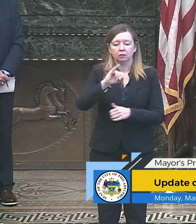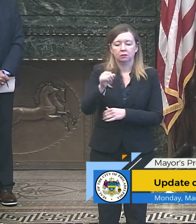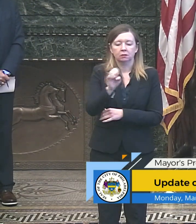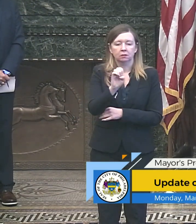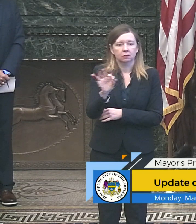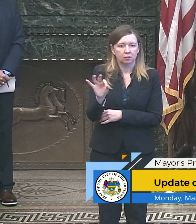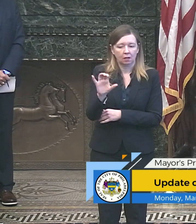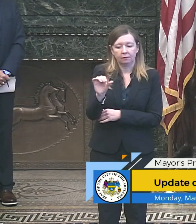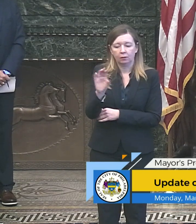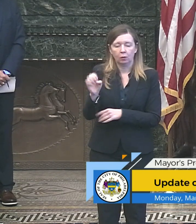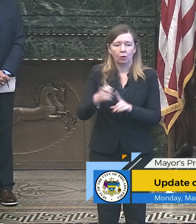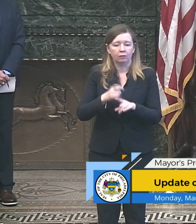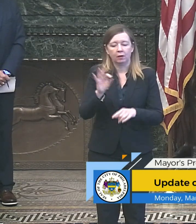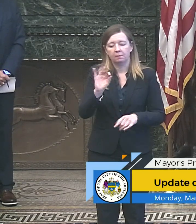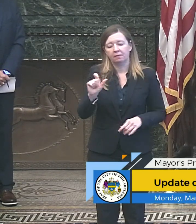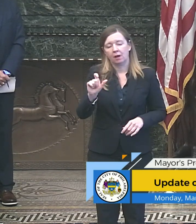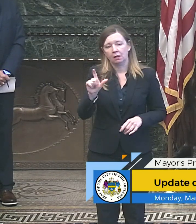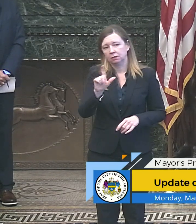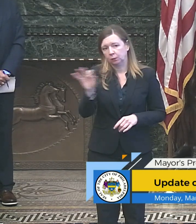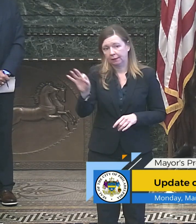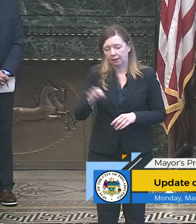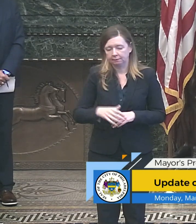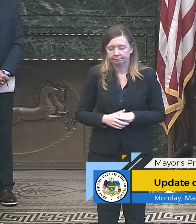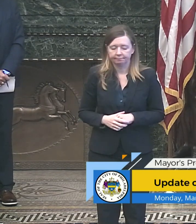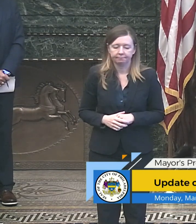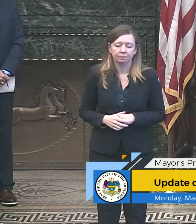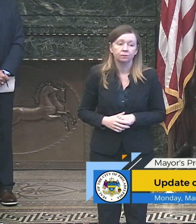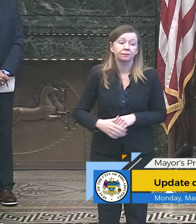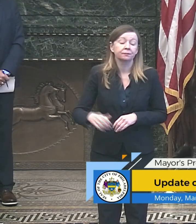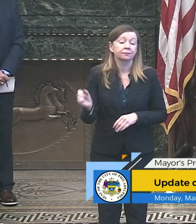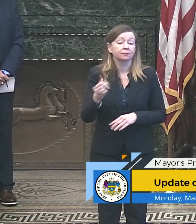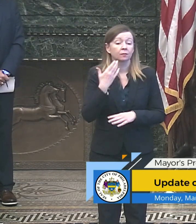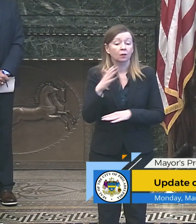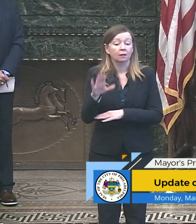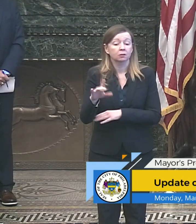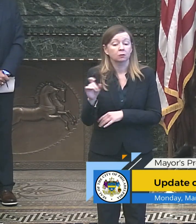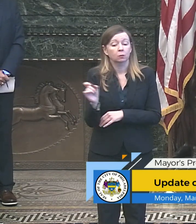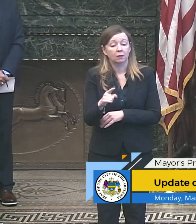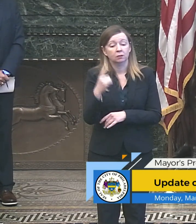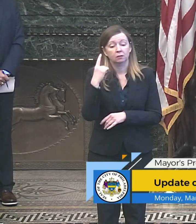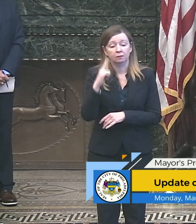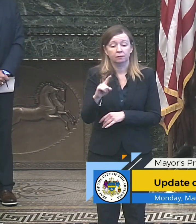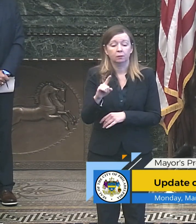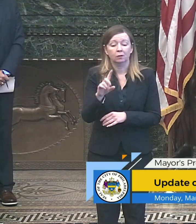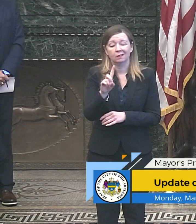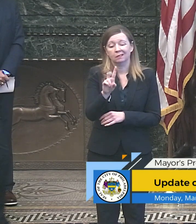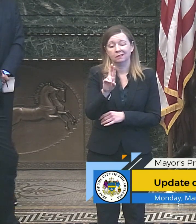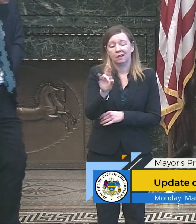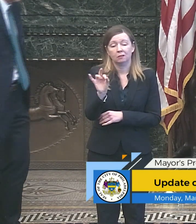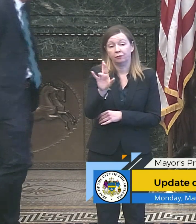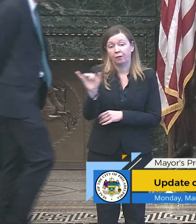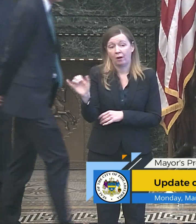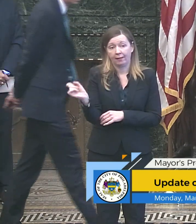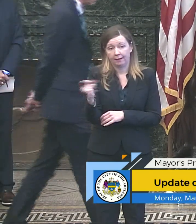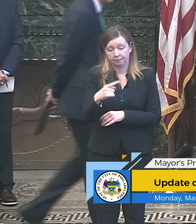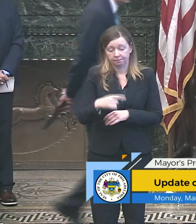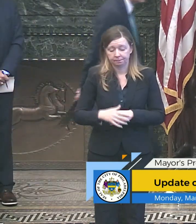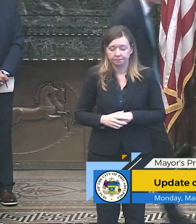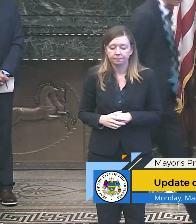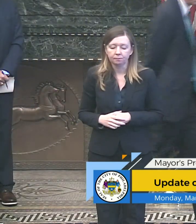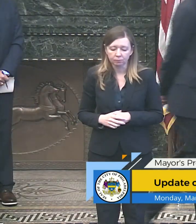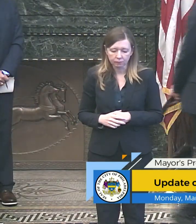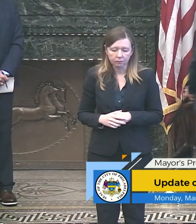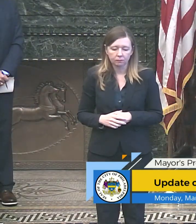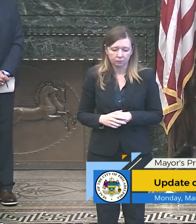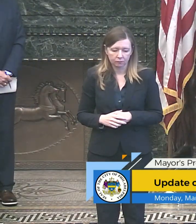Cole of Fox 29. Yeah, good afternoon. A question again for Dr. Farley. Dr. Farley,